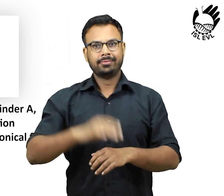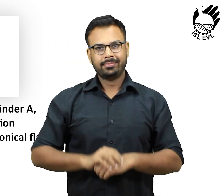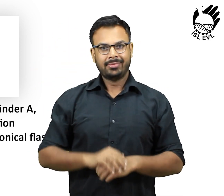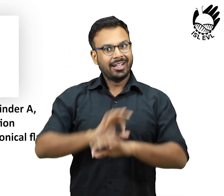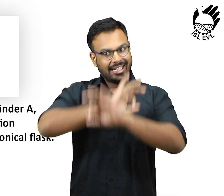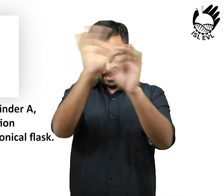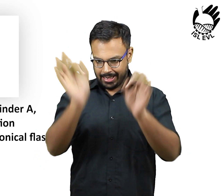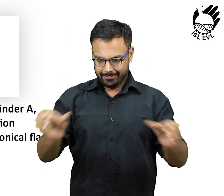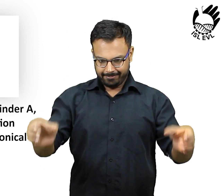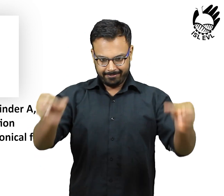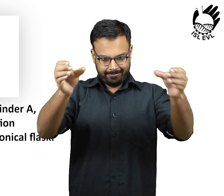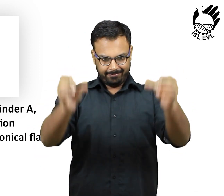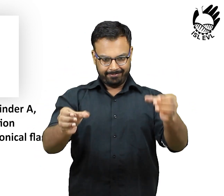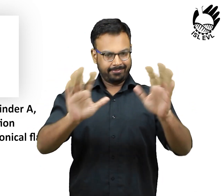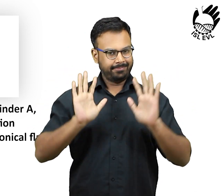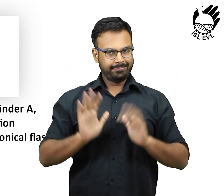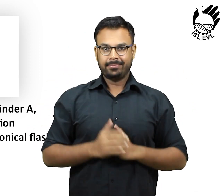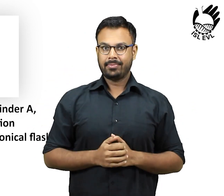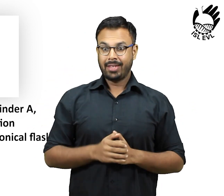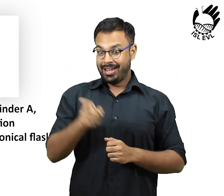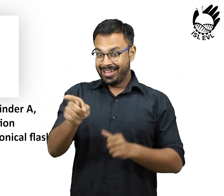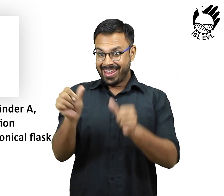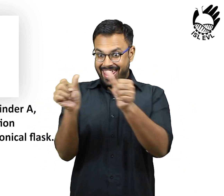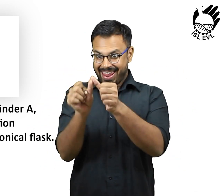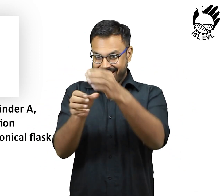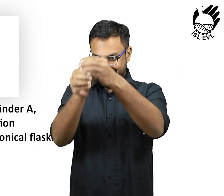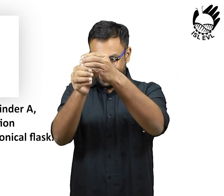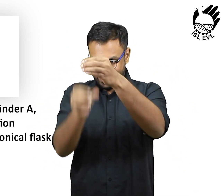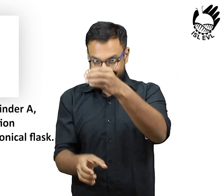the 250 centimeters cube conical flask.